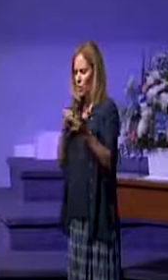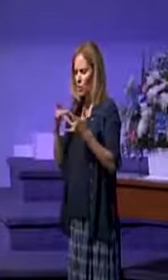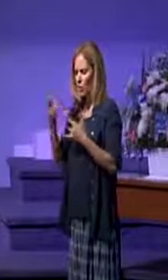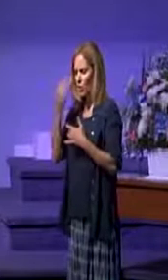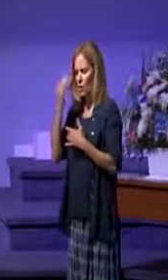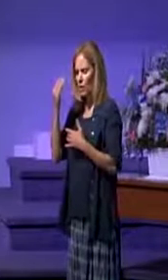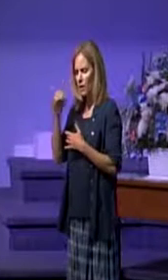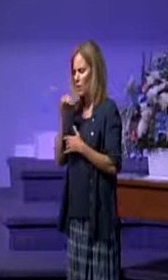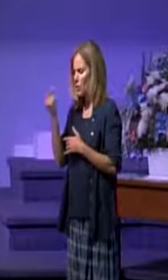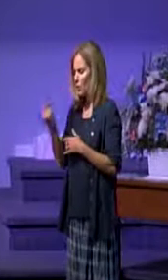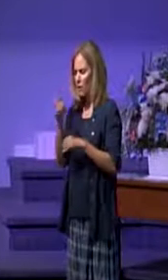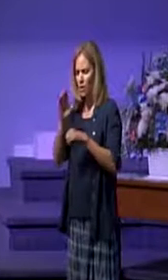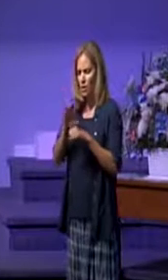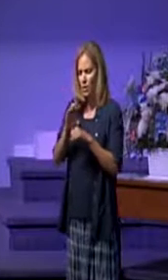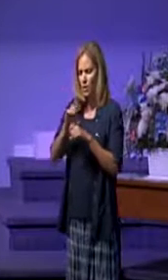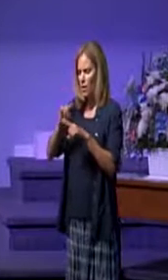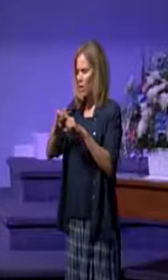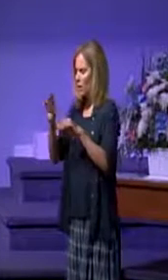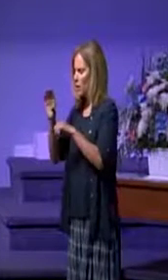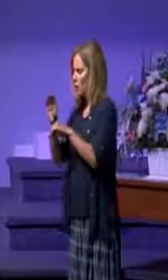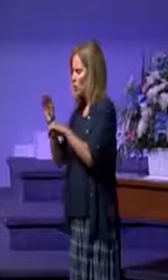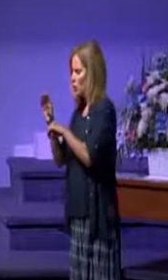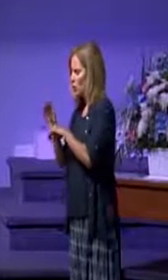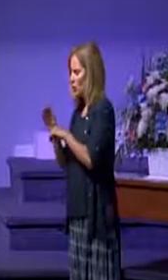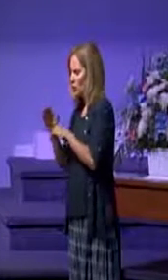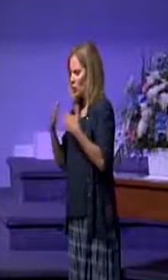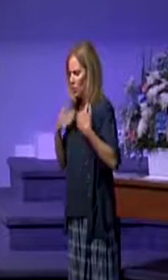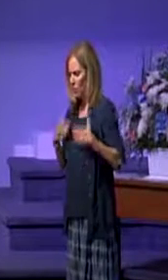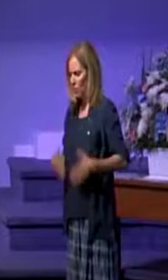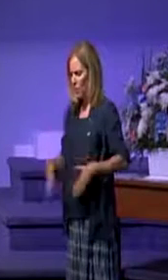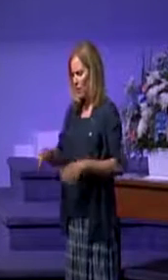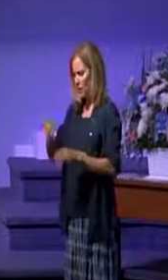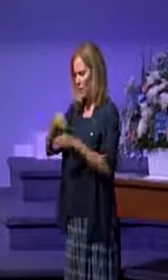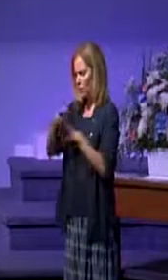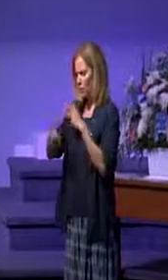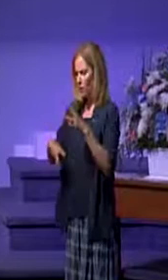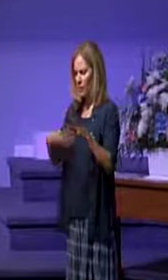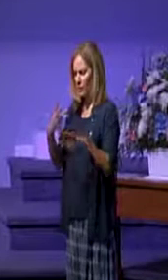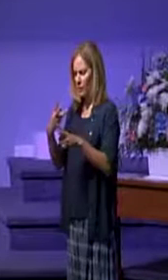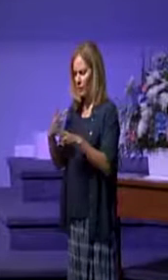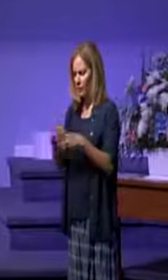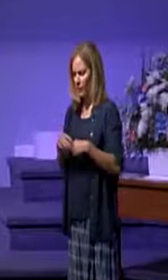just this church, but the church is your body around the world.